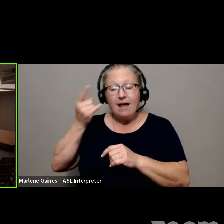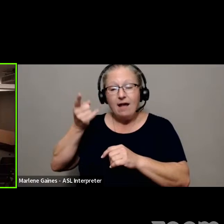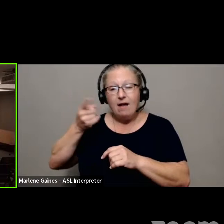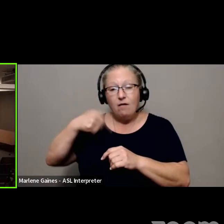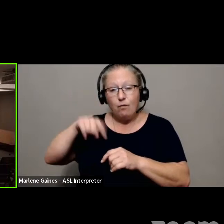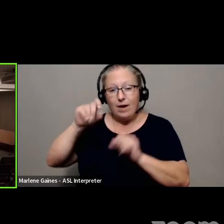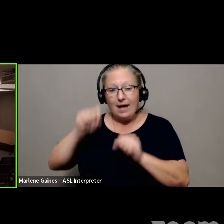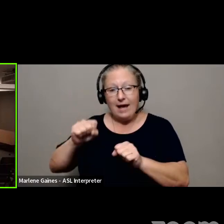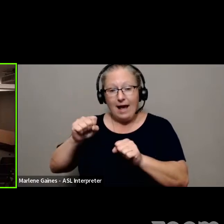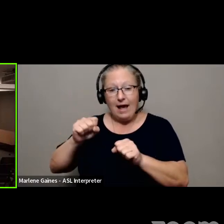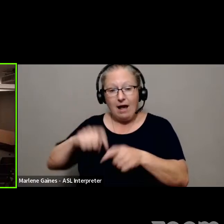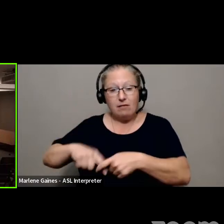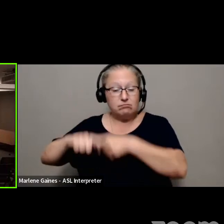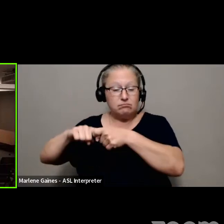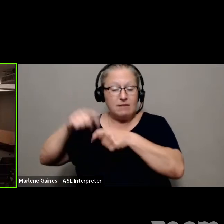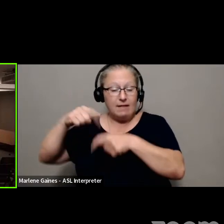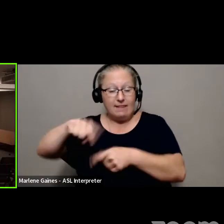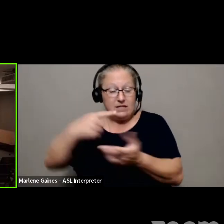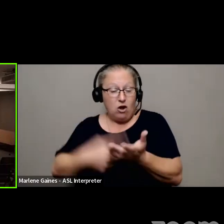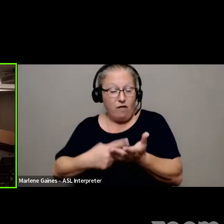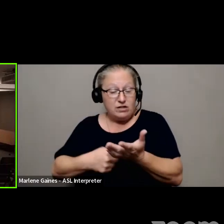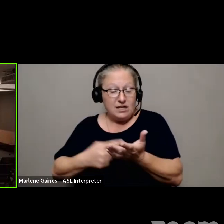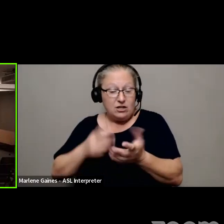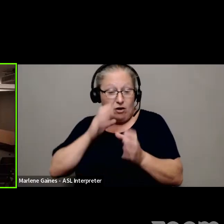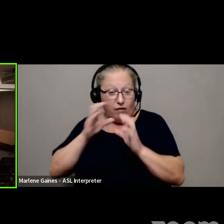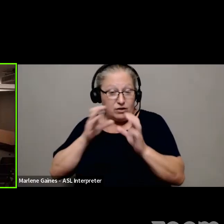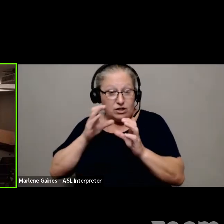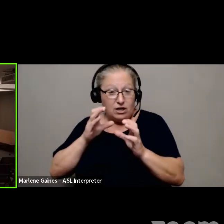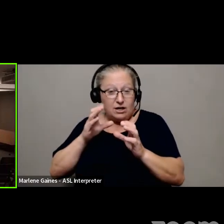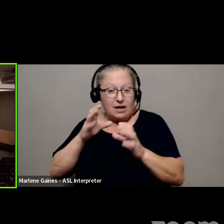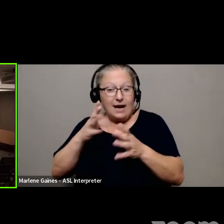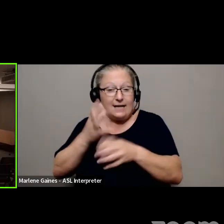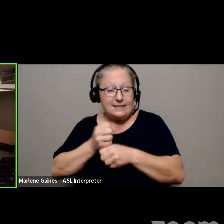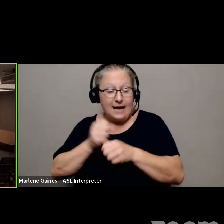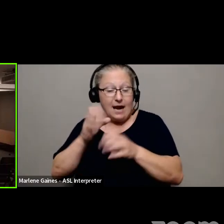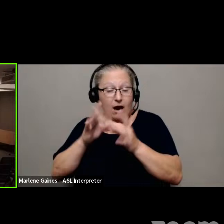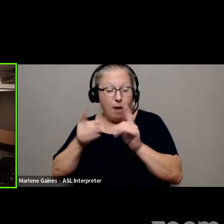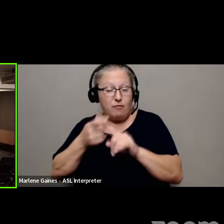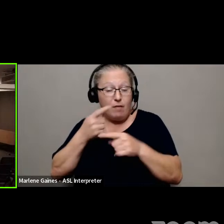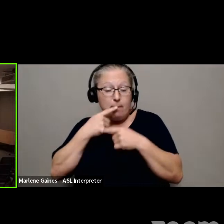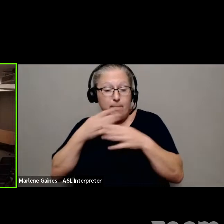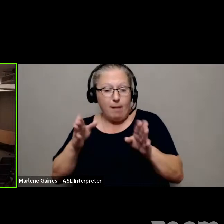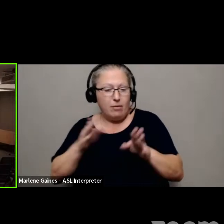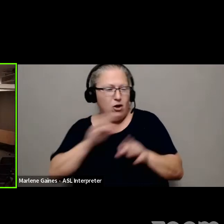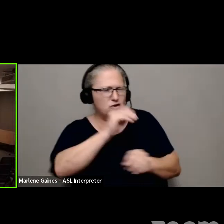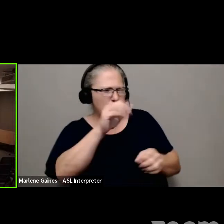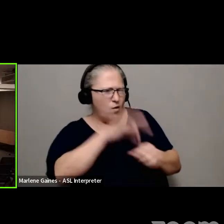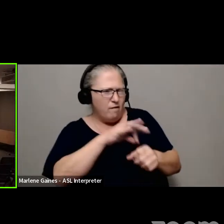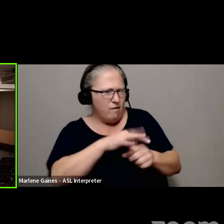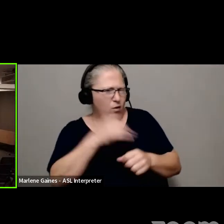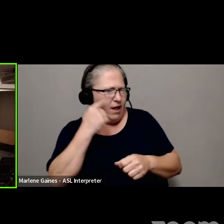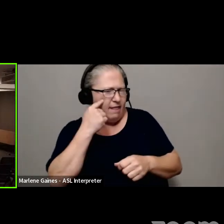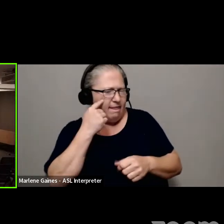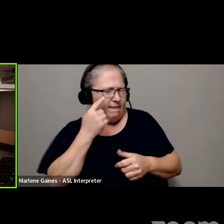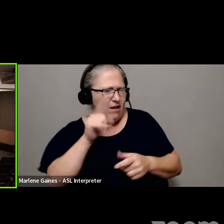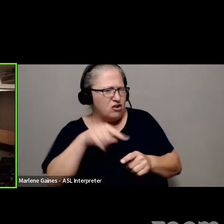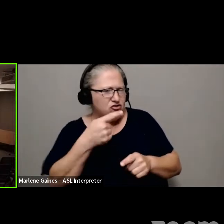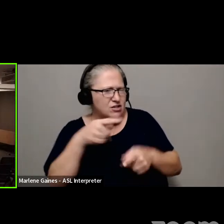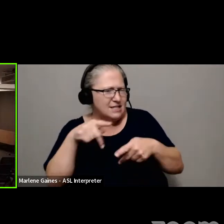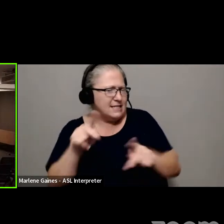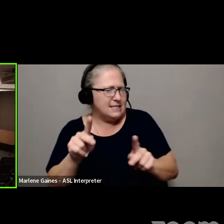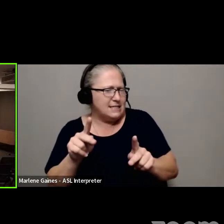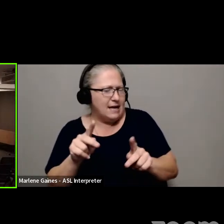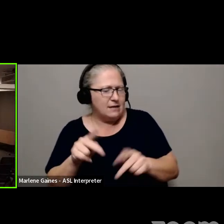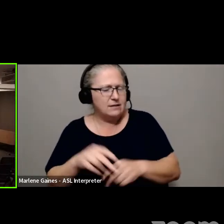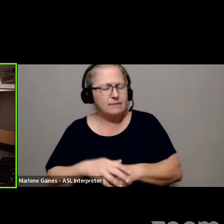can rest this conversation then, and then take some comments from the public. Yeah, there's no vote anyway. I think it's going to consent.